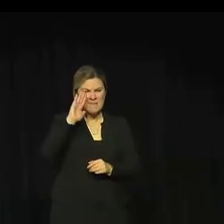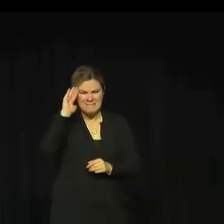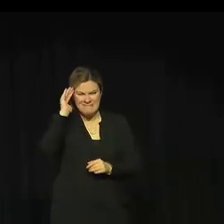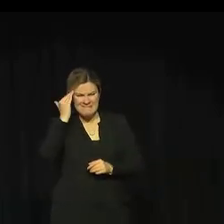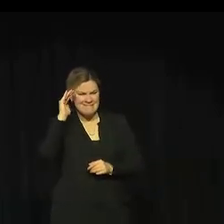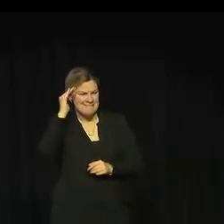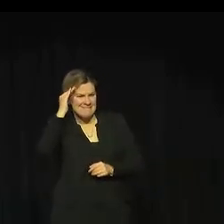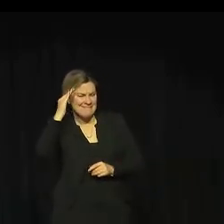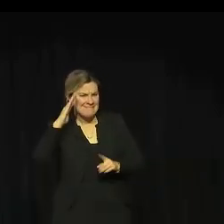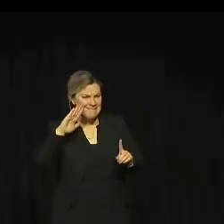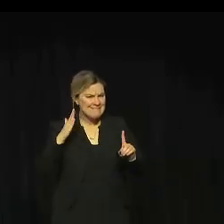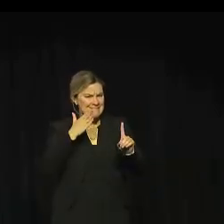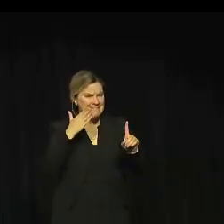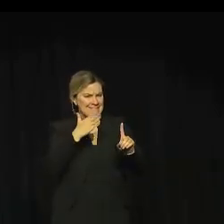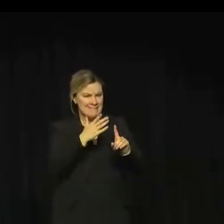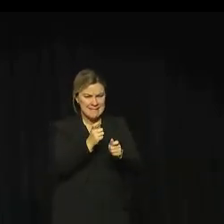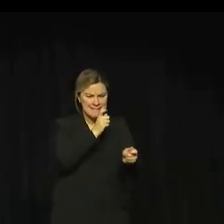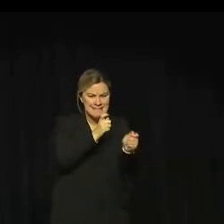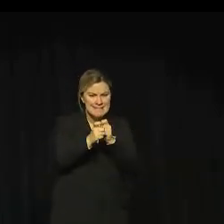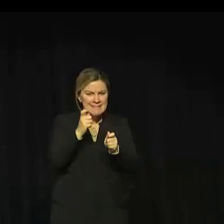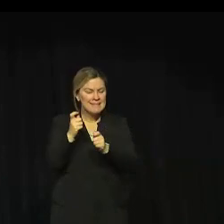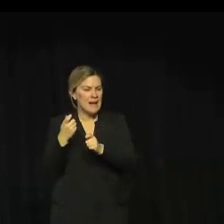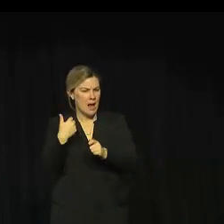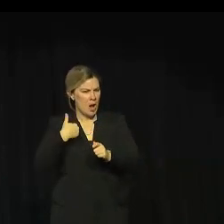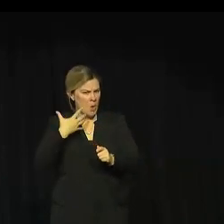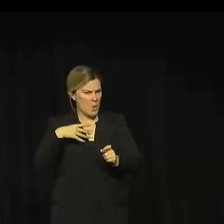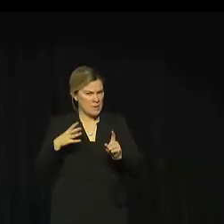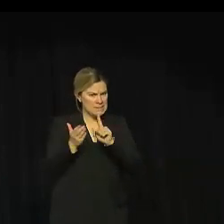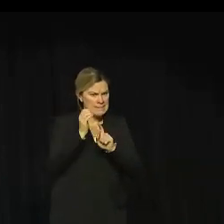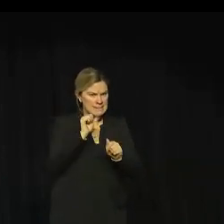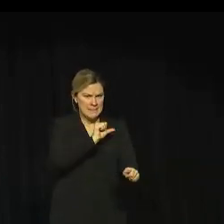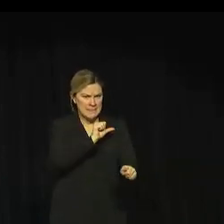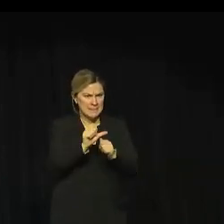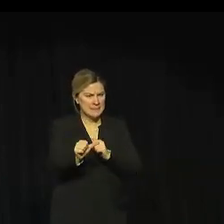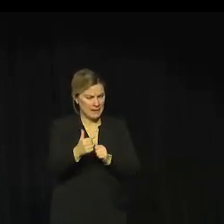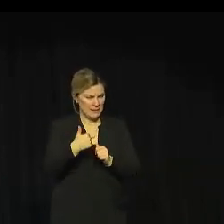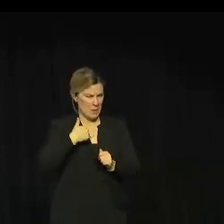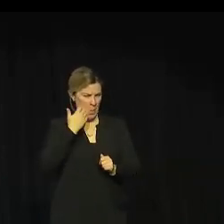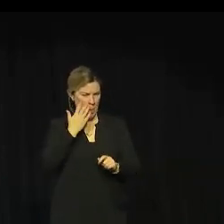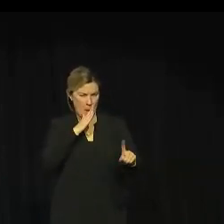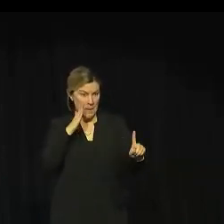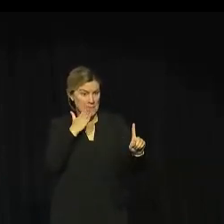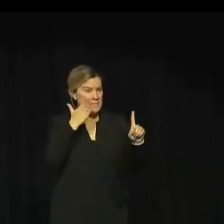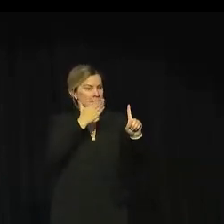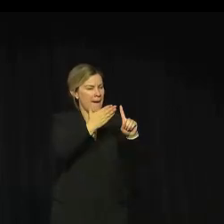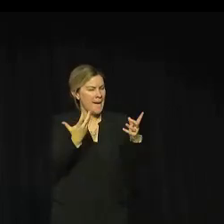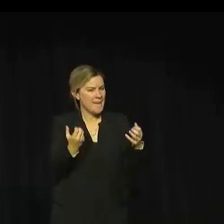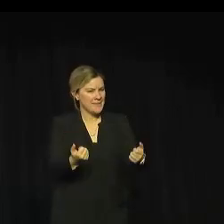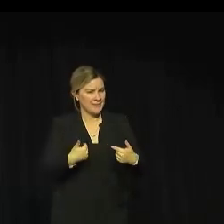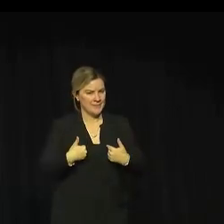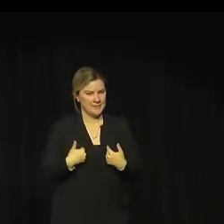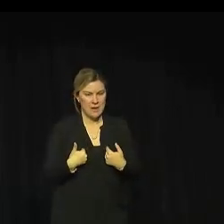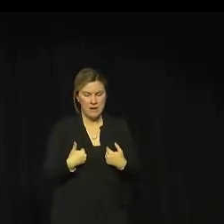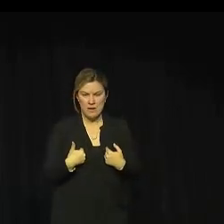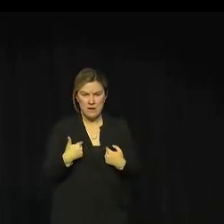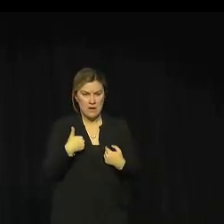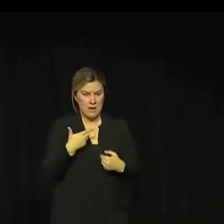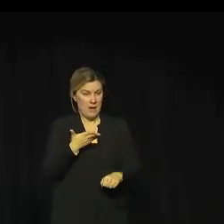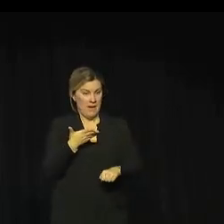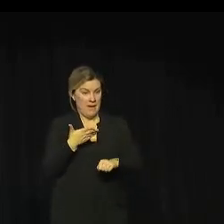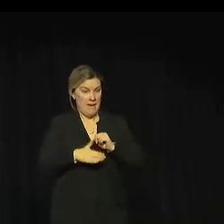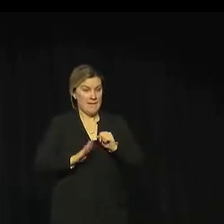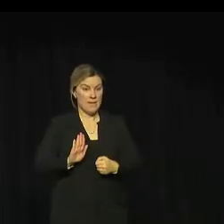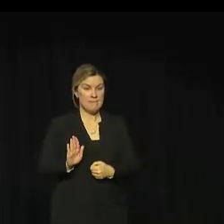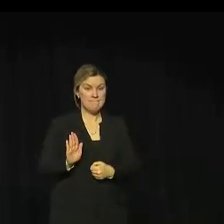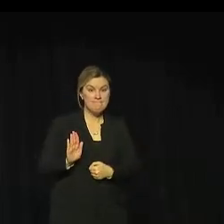my exams, because I was always very ambitious, I never put my hand